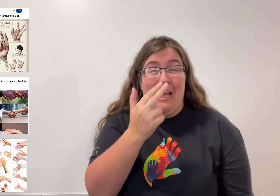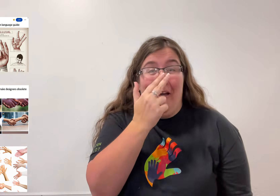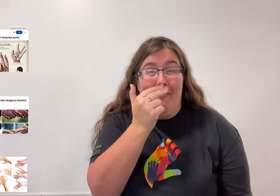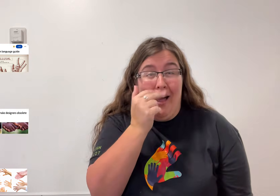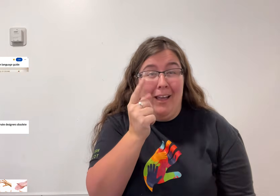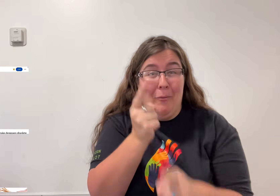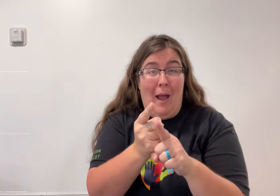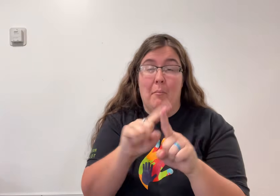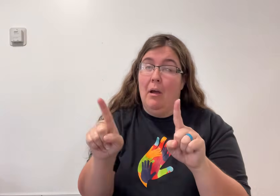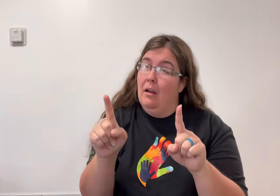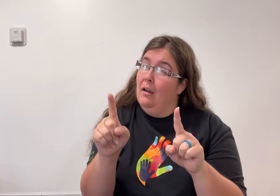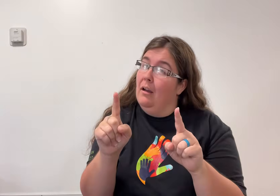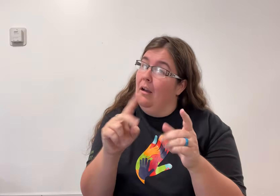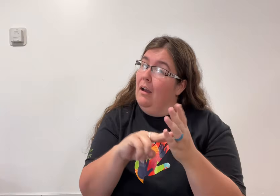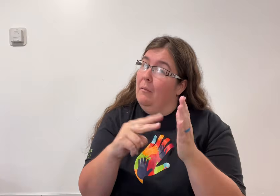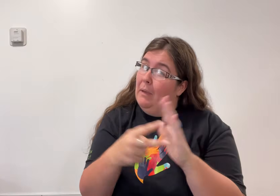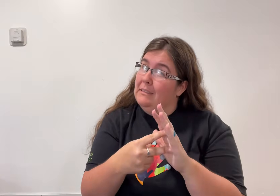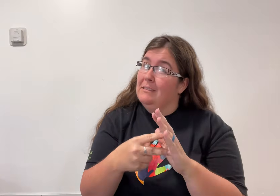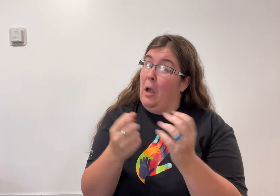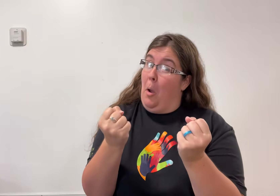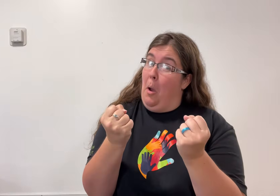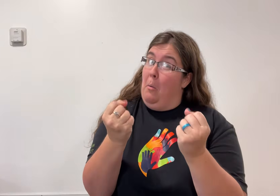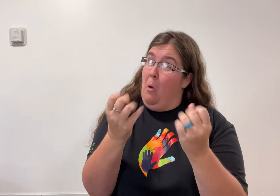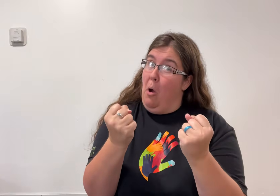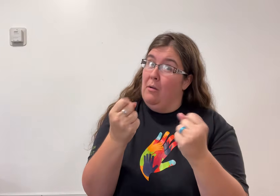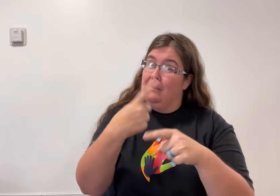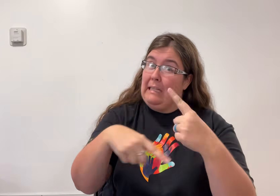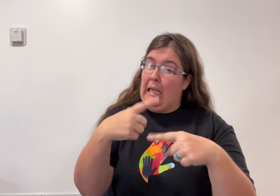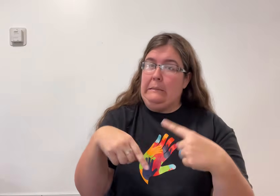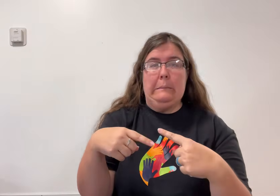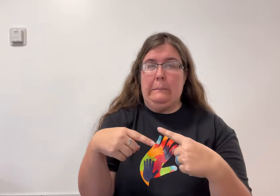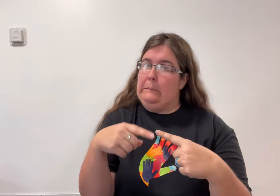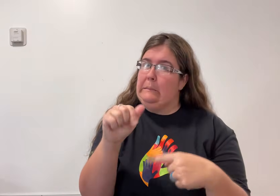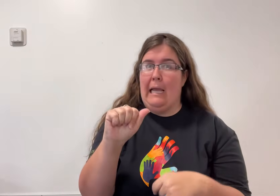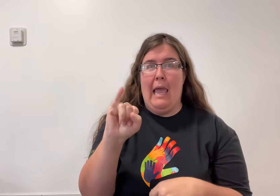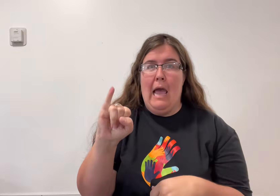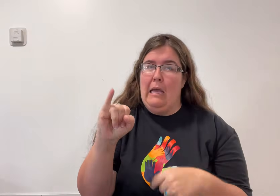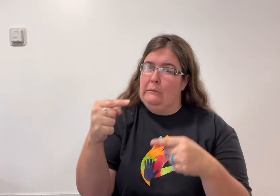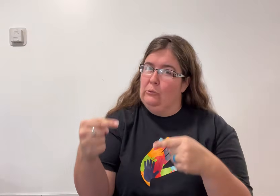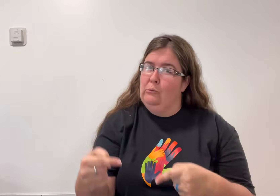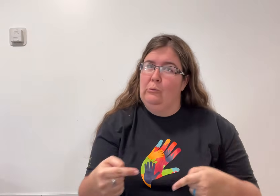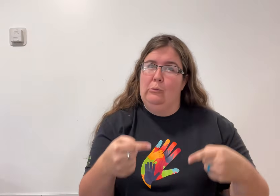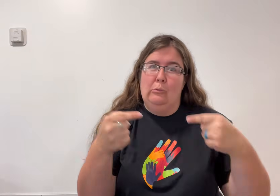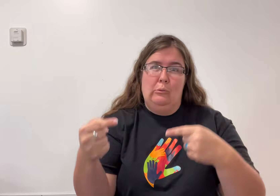funny, right? But I think they show how much AI would still struggle with signing.